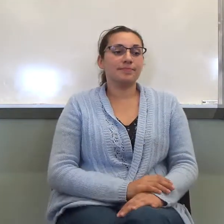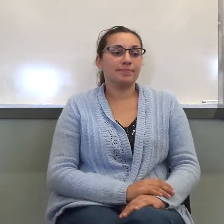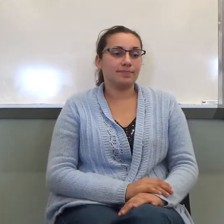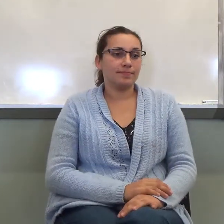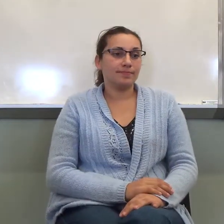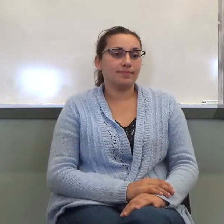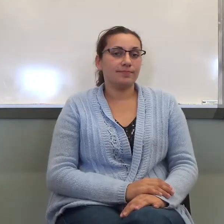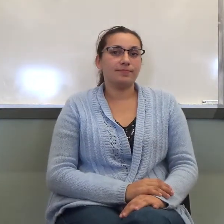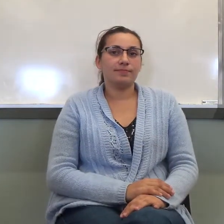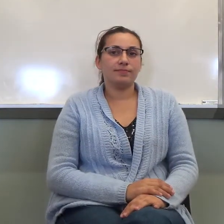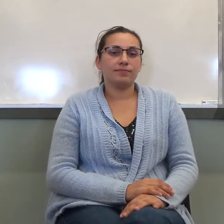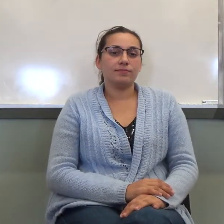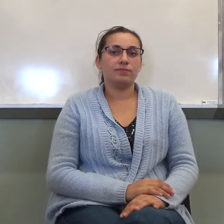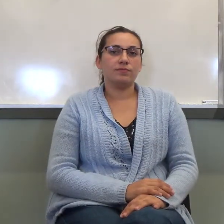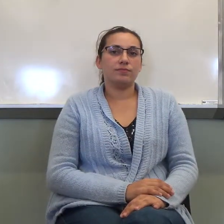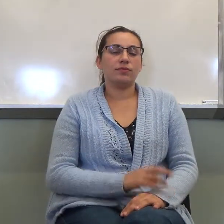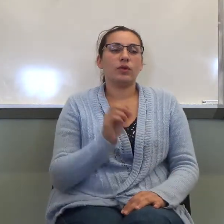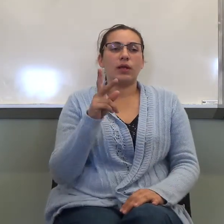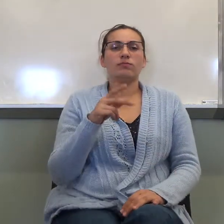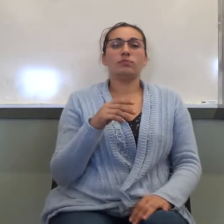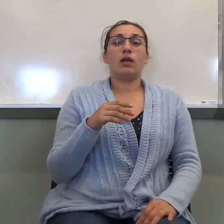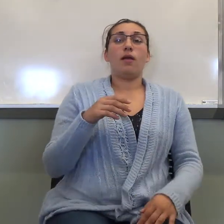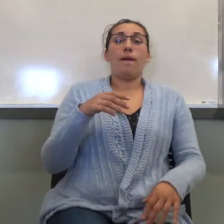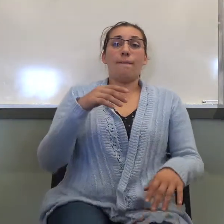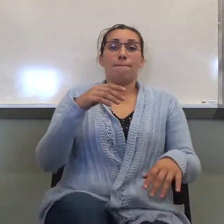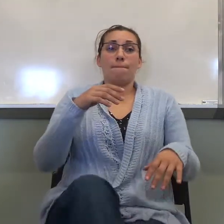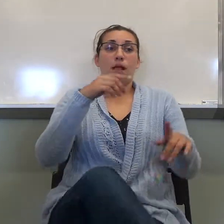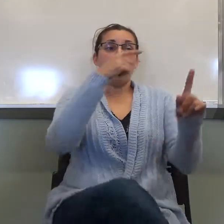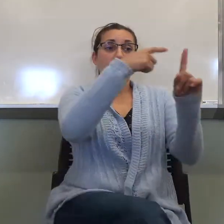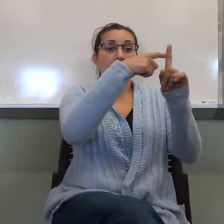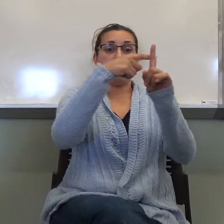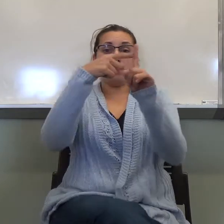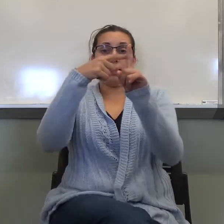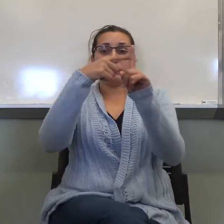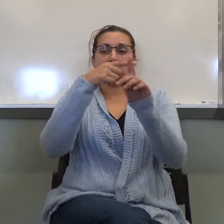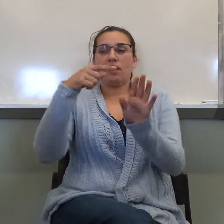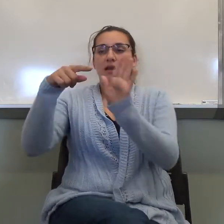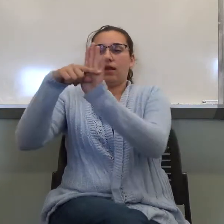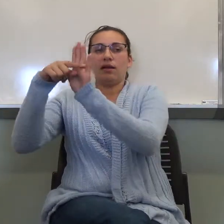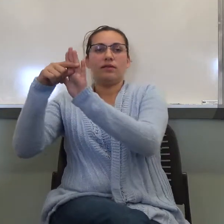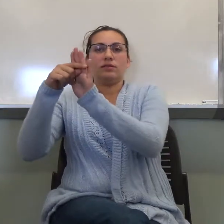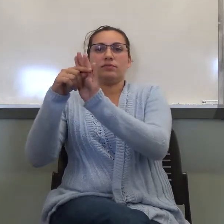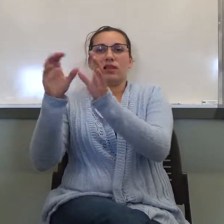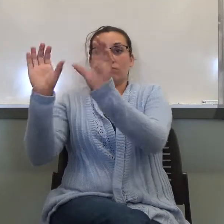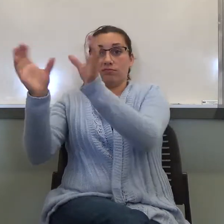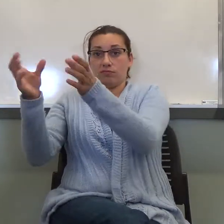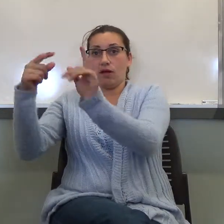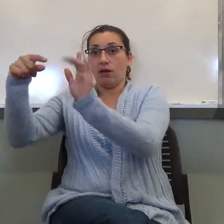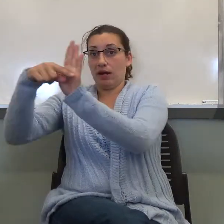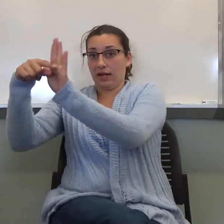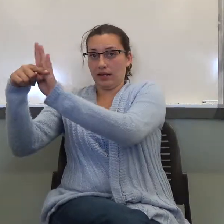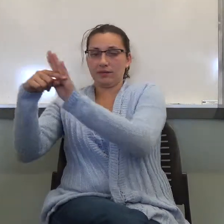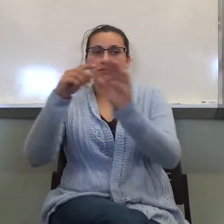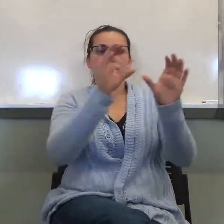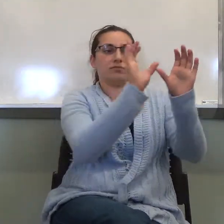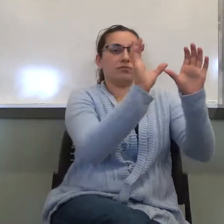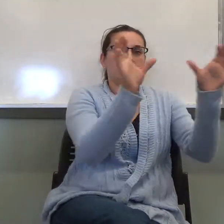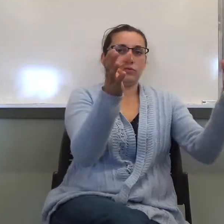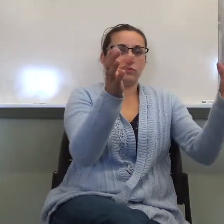Let's use a strategy again. Let's get the positives next to each other, the negatives next to each other. In order to do that, we have to do a couple